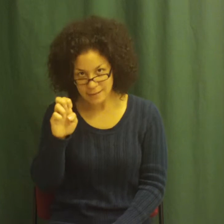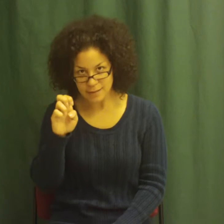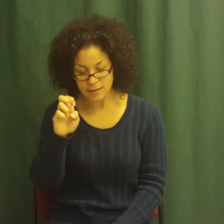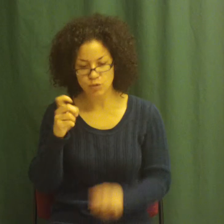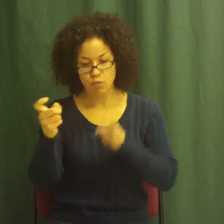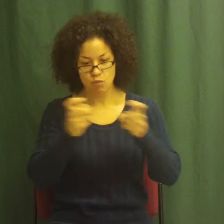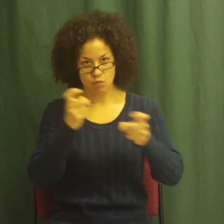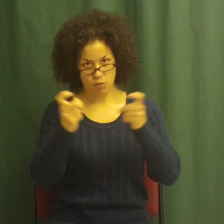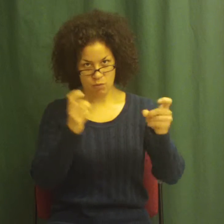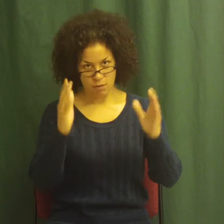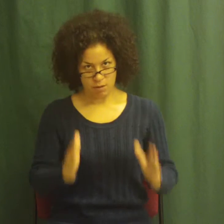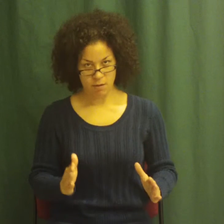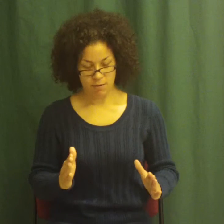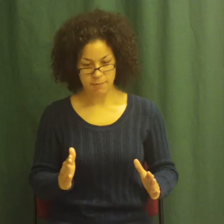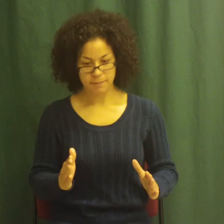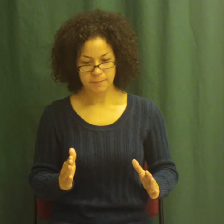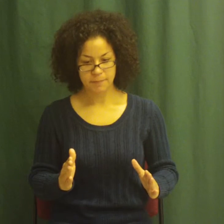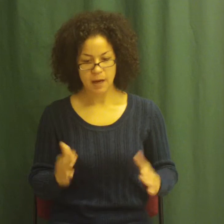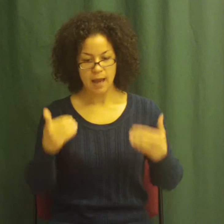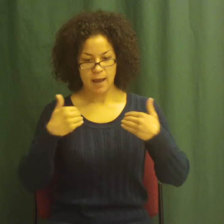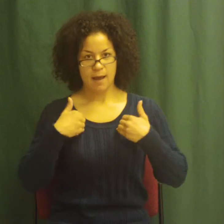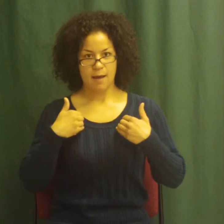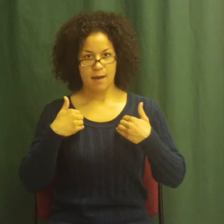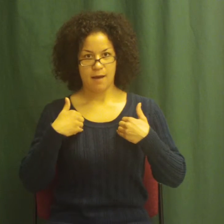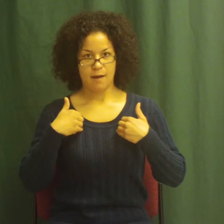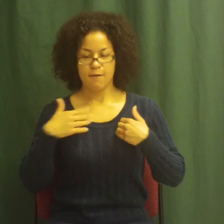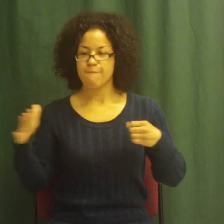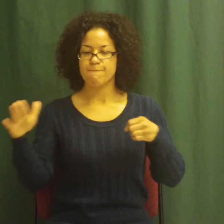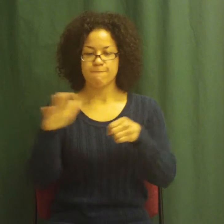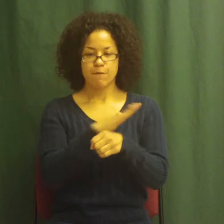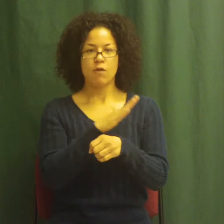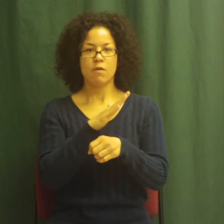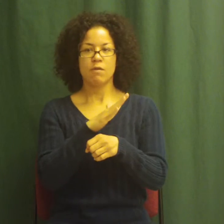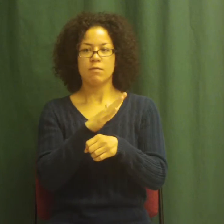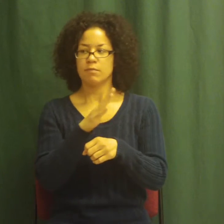made up entirely of Swedish Vikings.